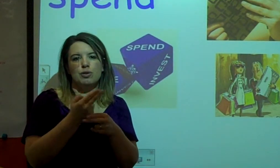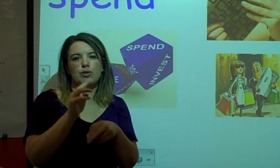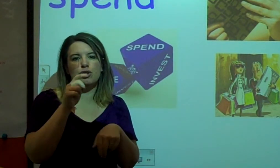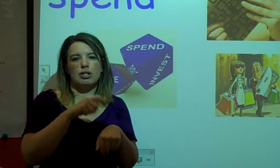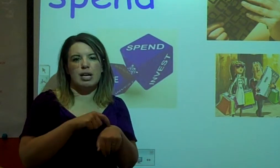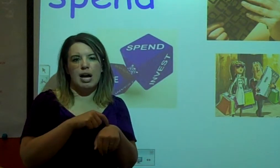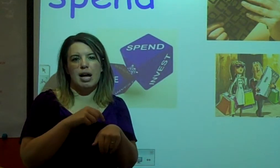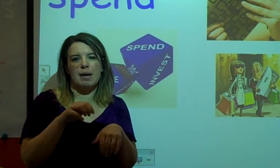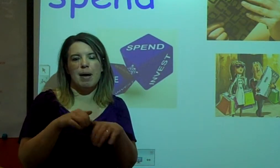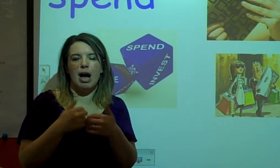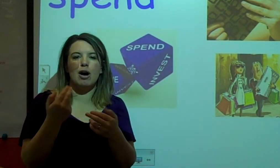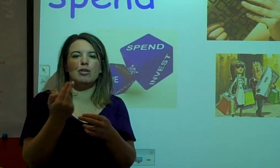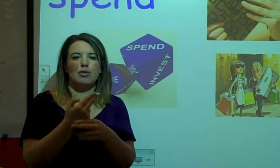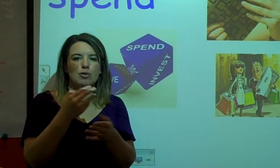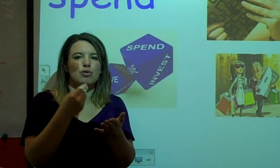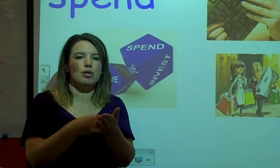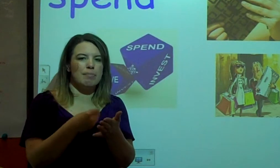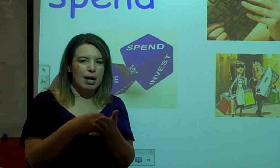use your time, how you use your money.